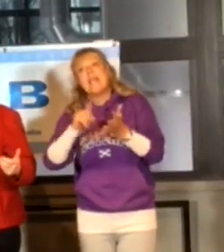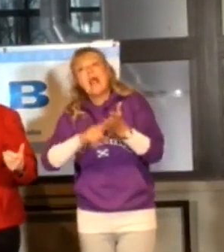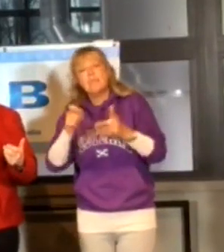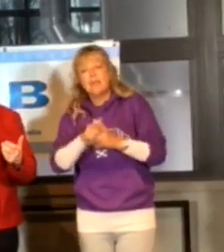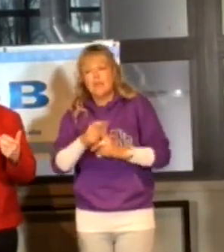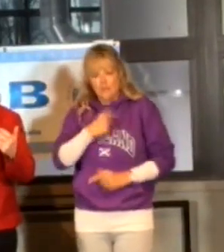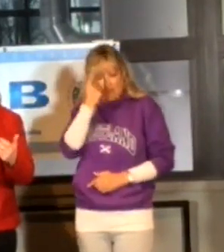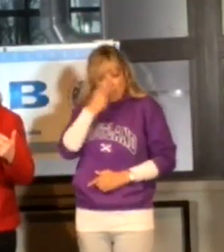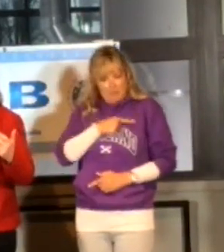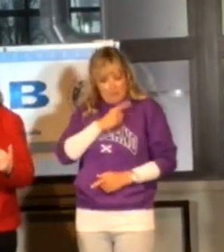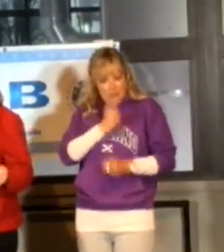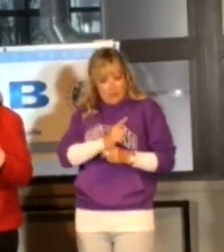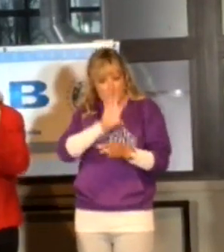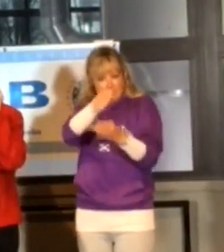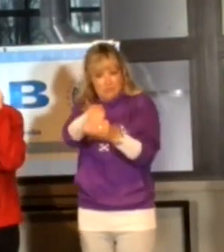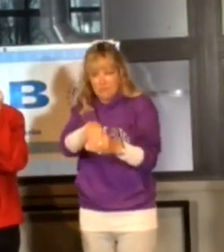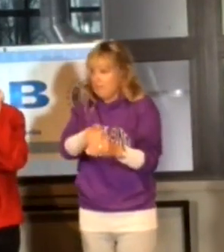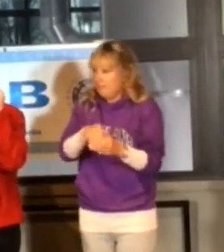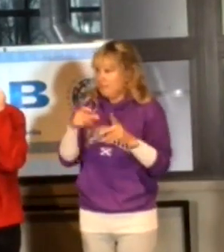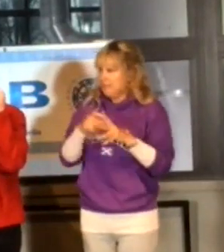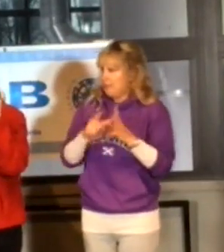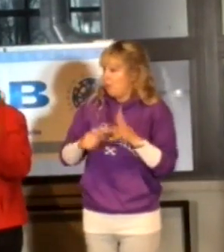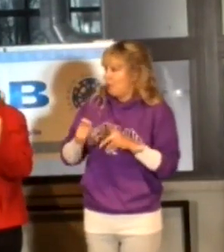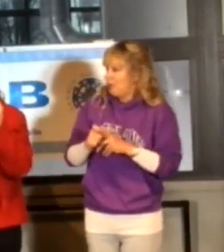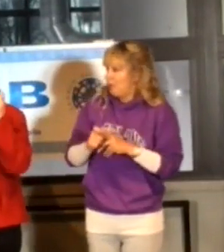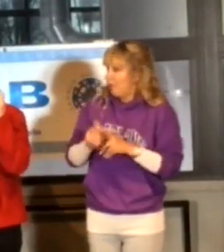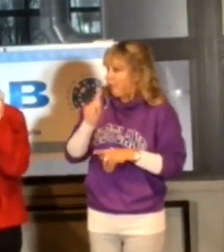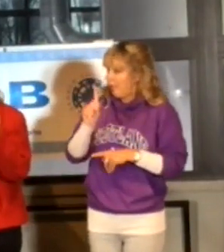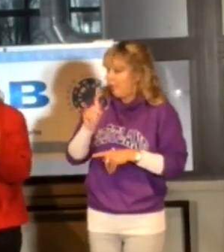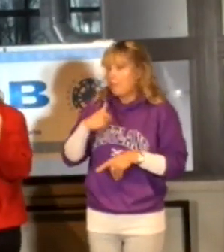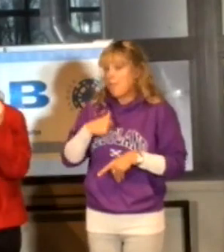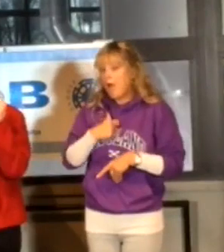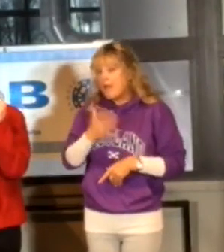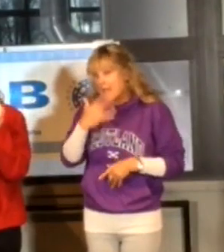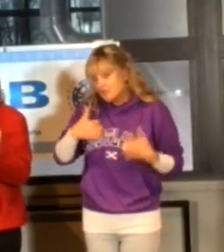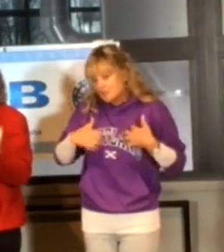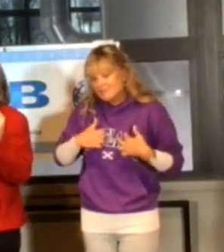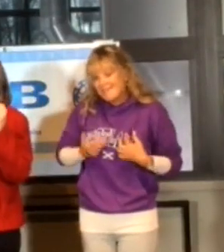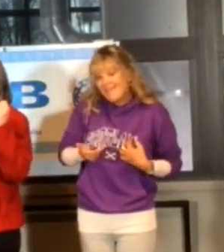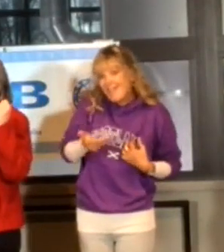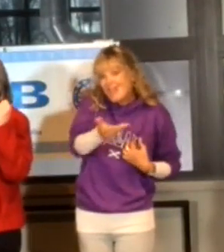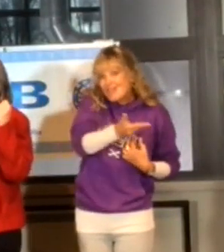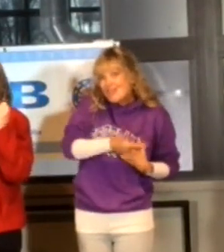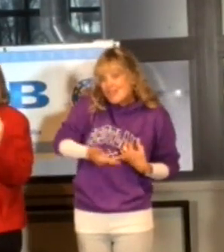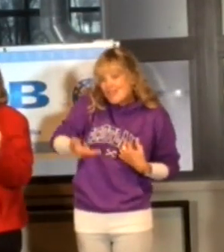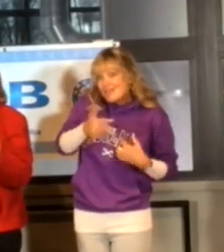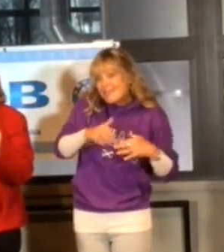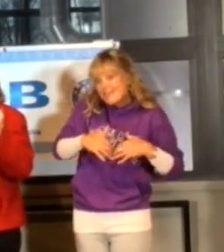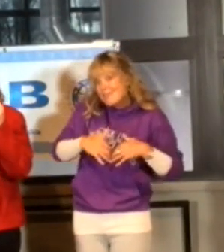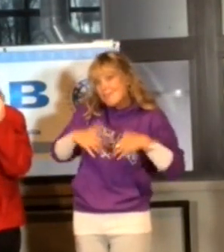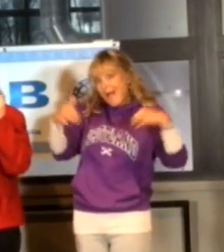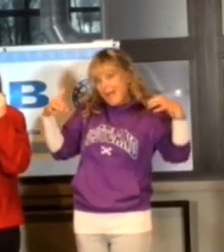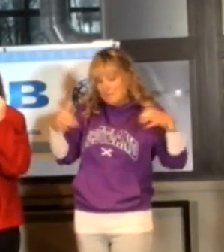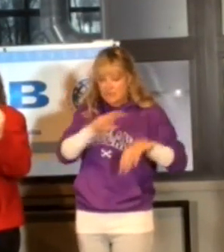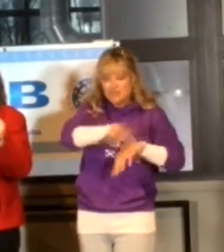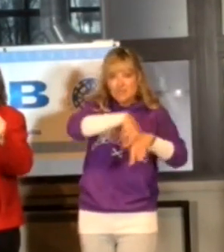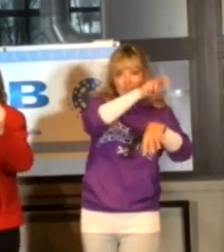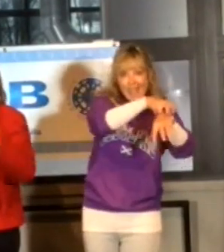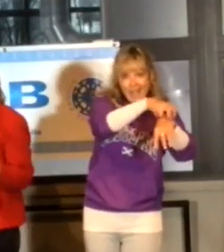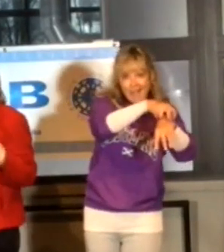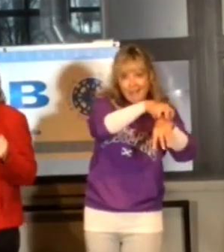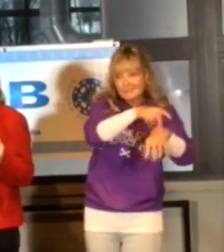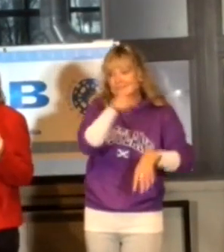ourselves talking to the DUP. But all three parliaments of the nations of Ireland